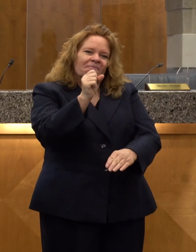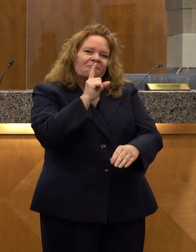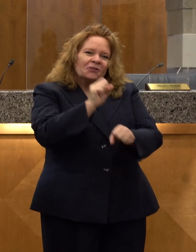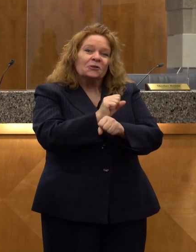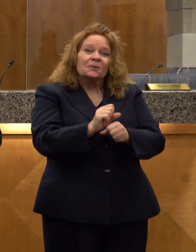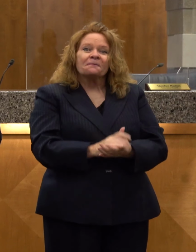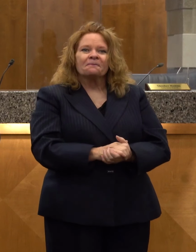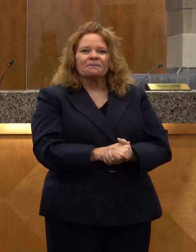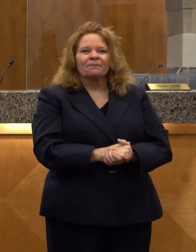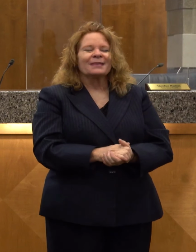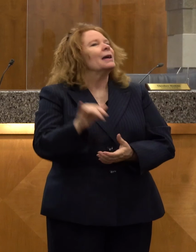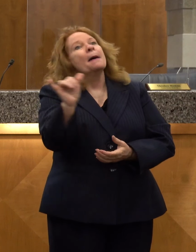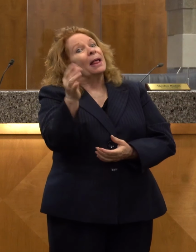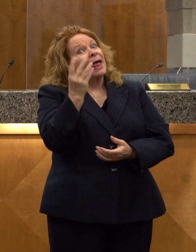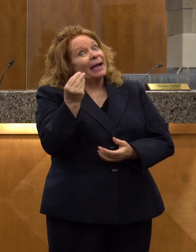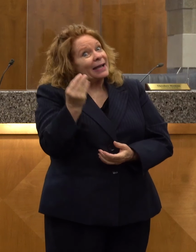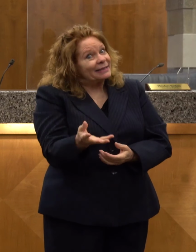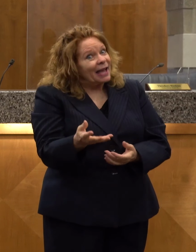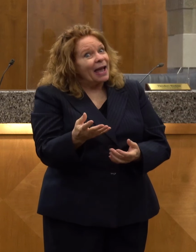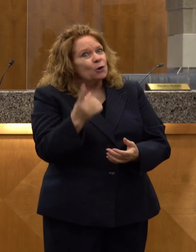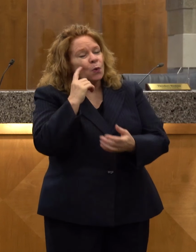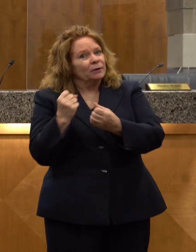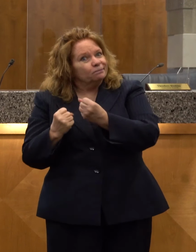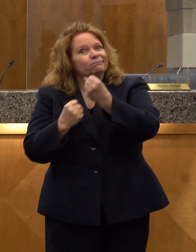okay? And like I said, it's gonna complement